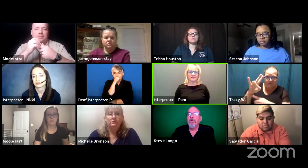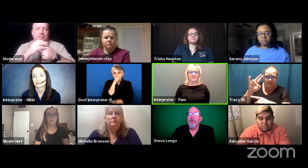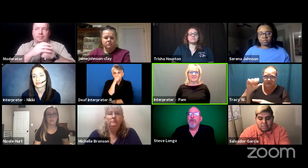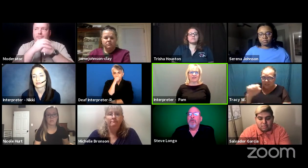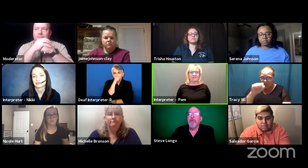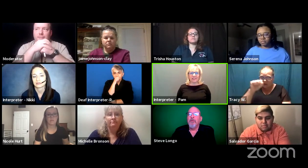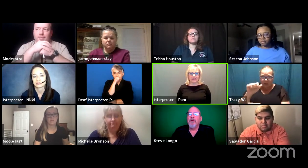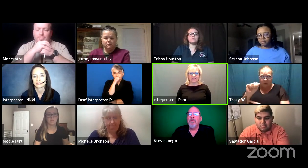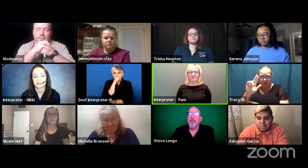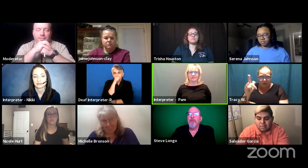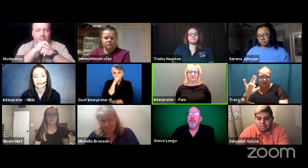7th.